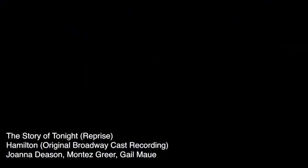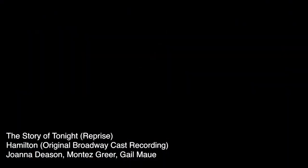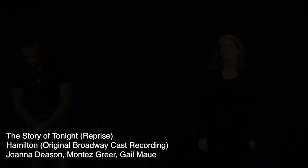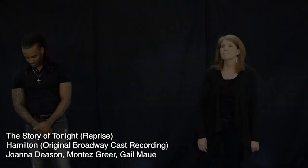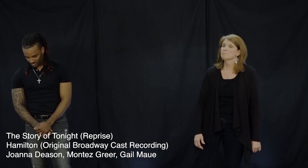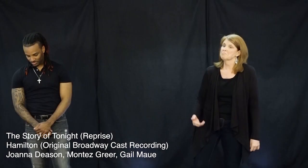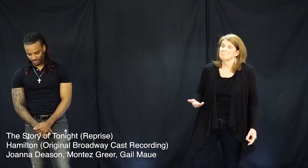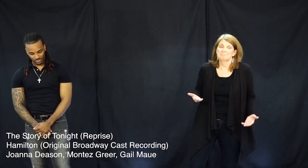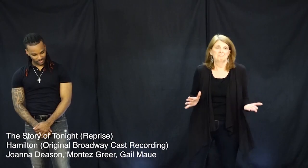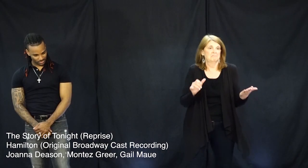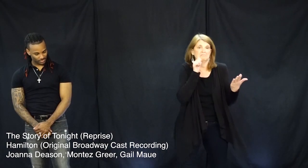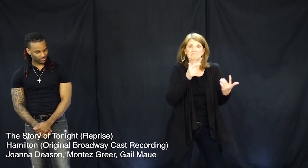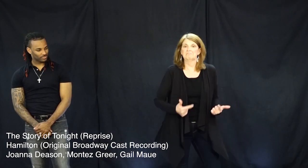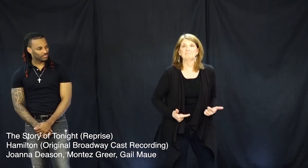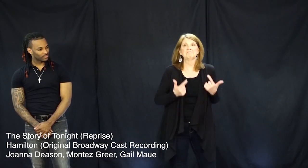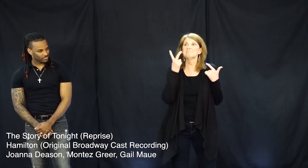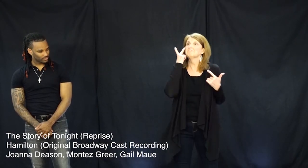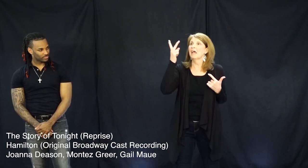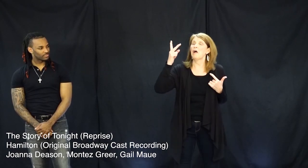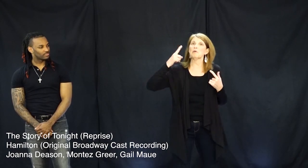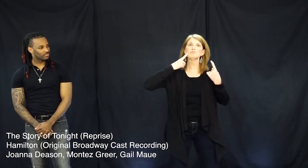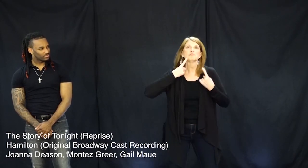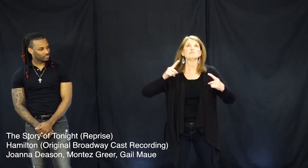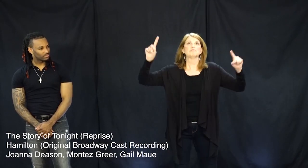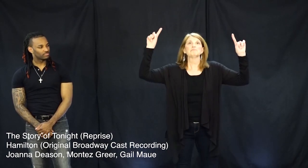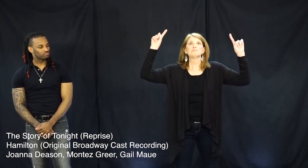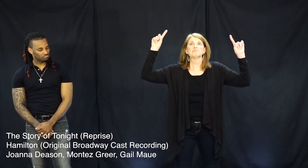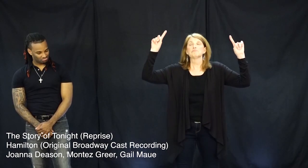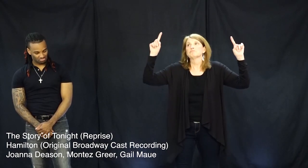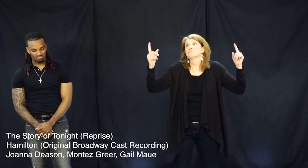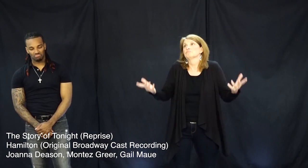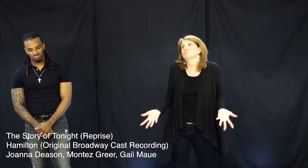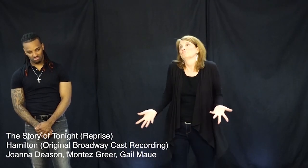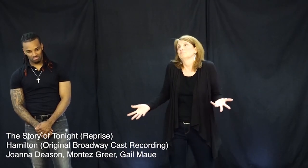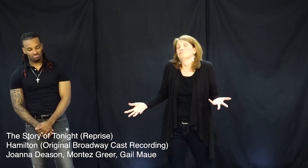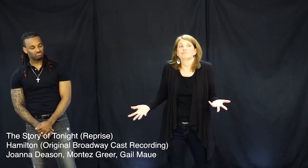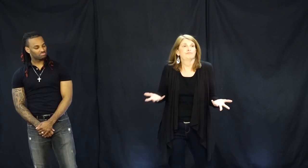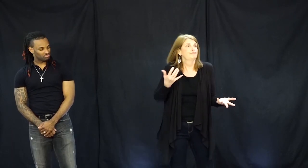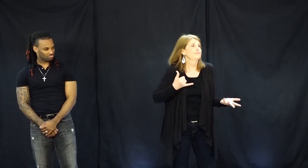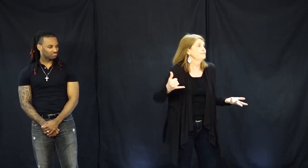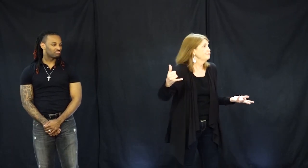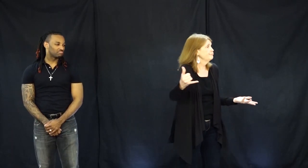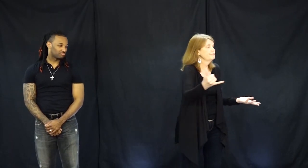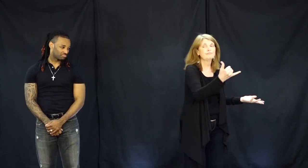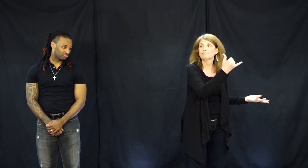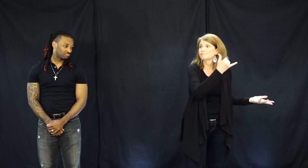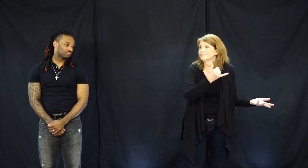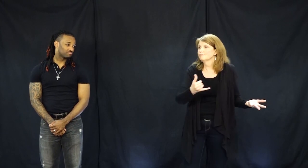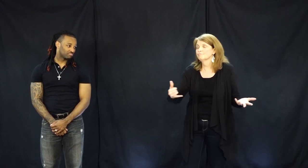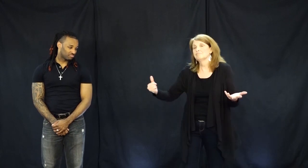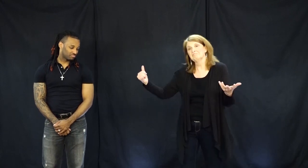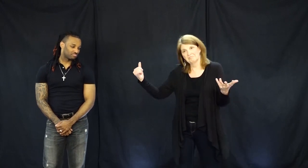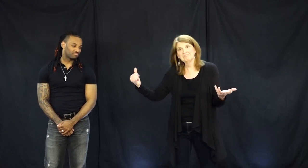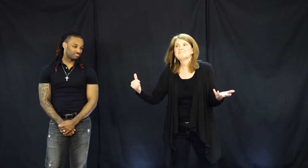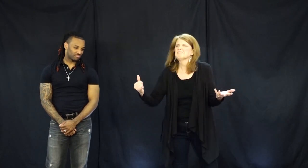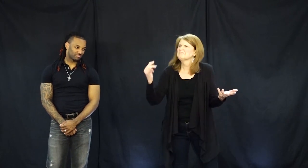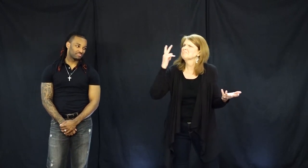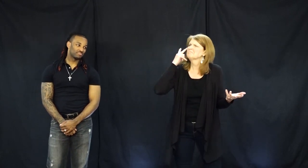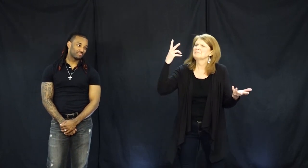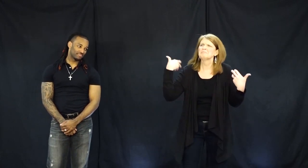I may not live to see our glory. I may not live to see our glory, but I've seen wonders great